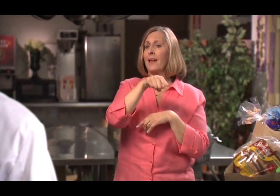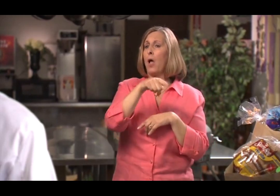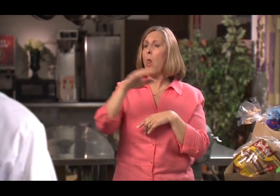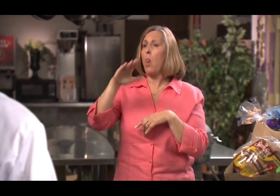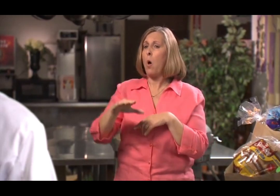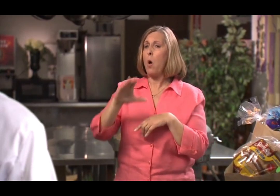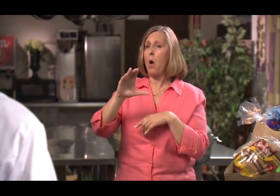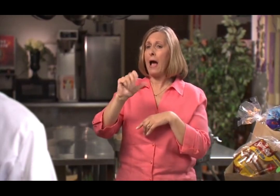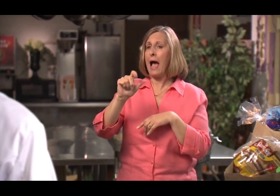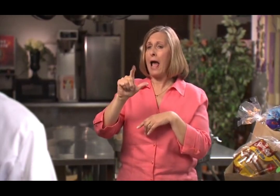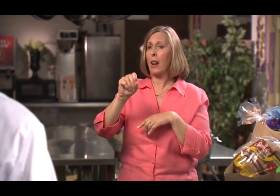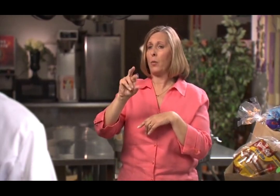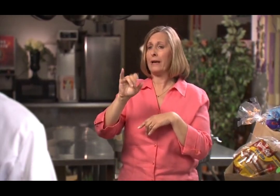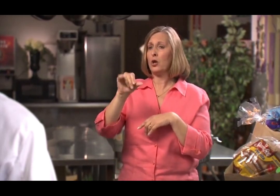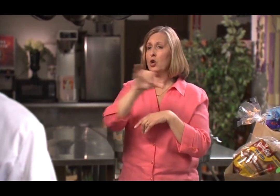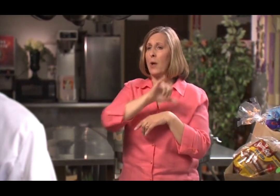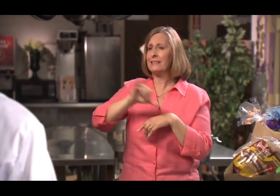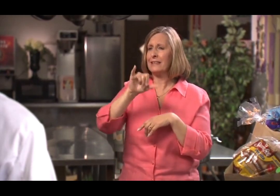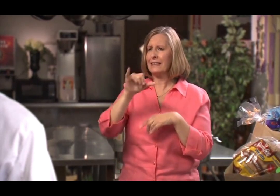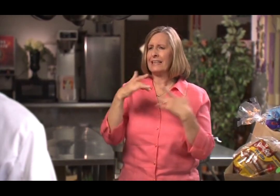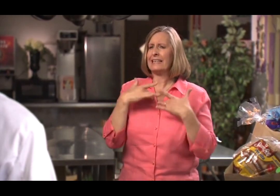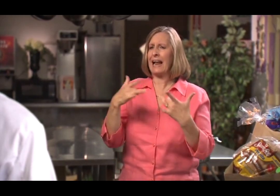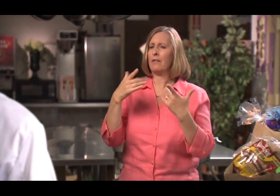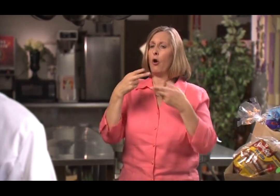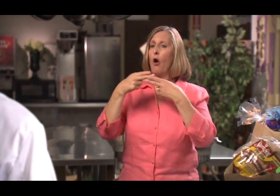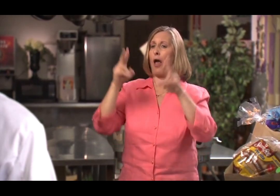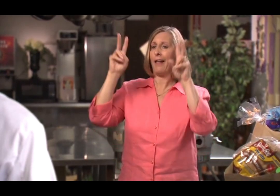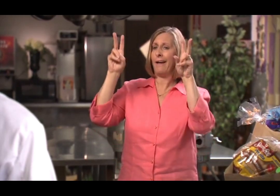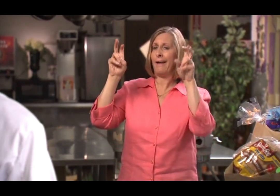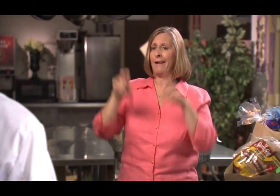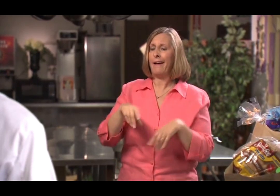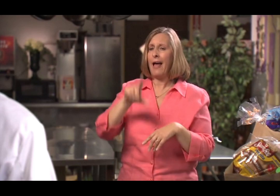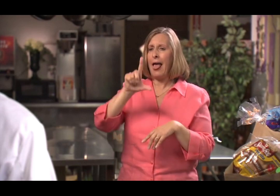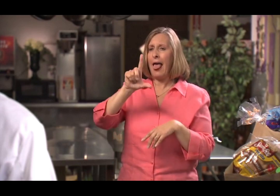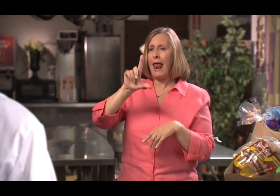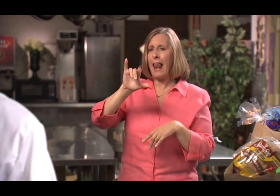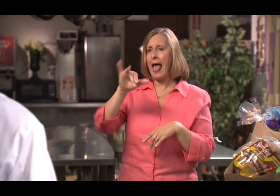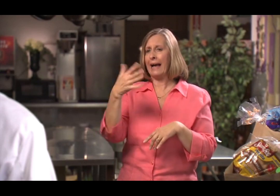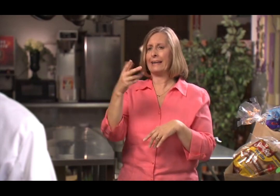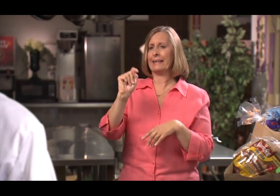The low-calorie dressing, which is sometimes called light, is 60 calories.